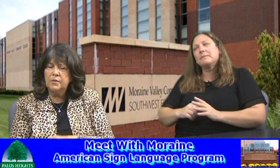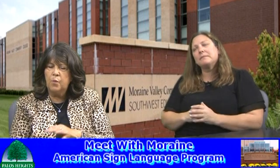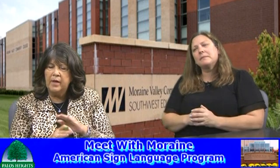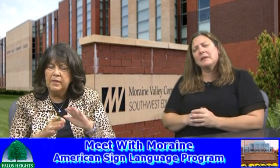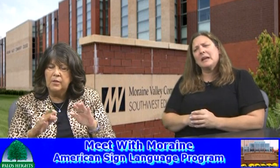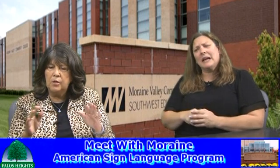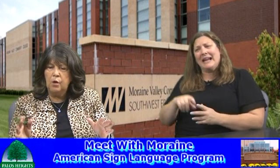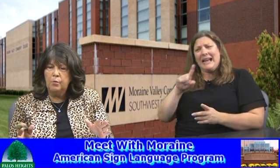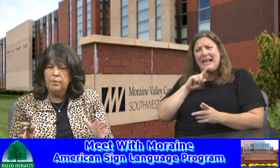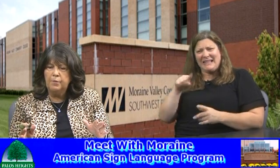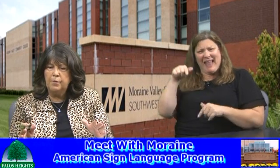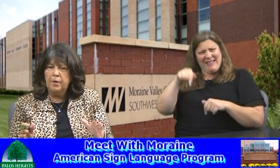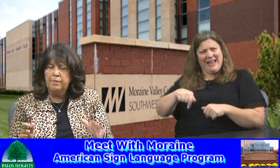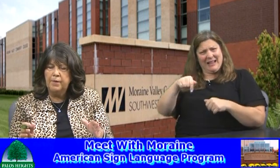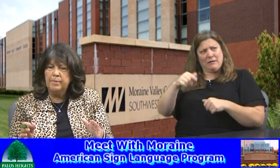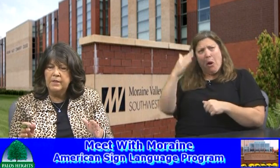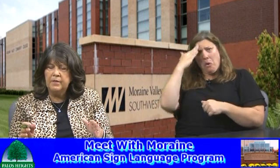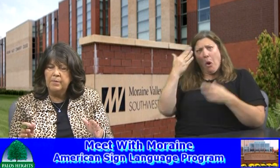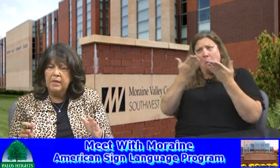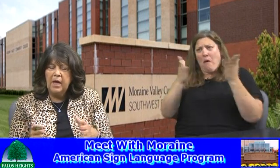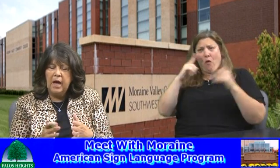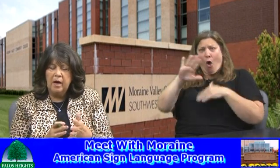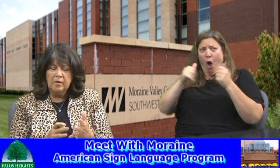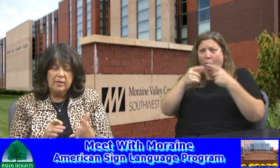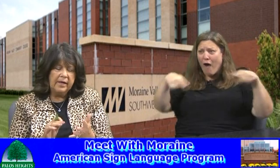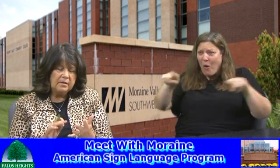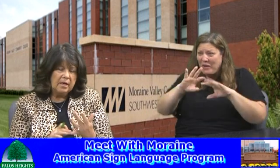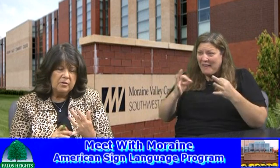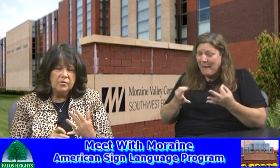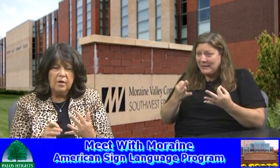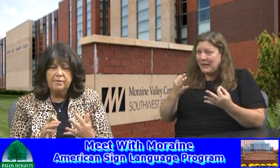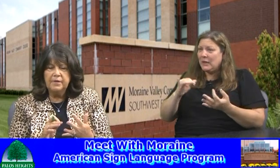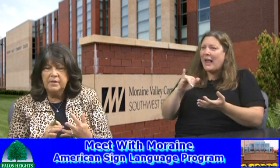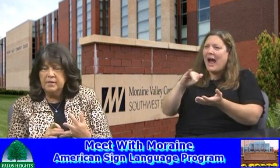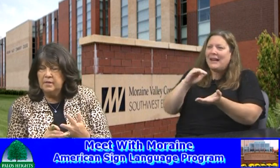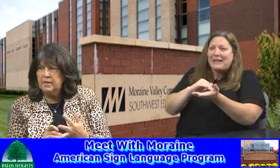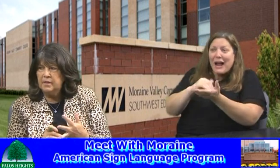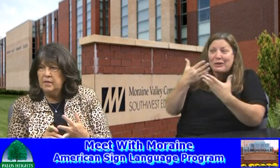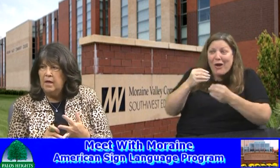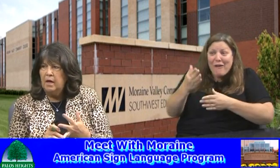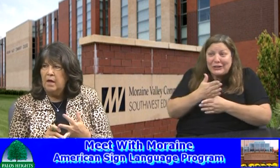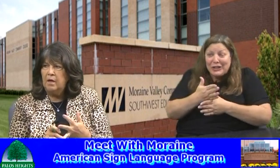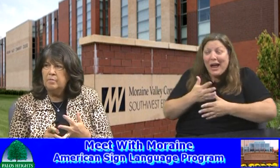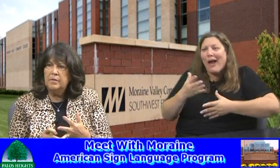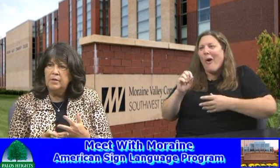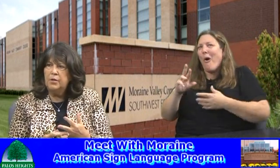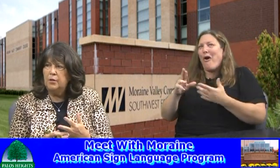Is this widely known for families? I mean, are like doctors' offices and